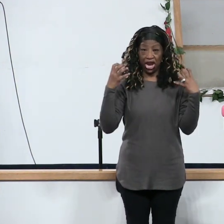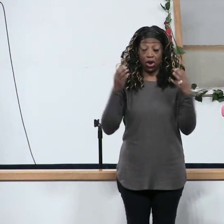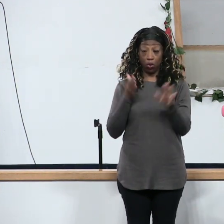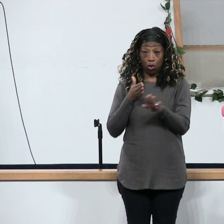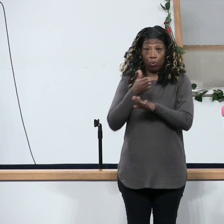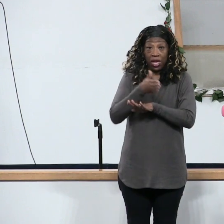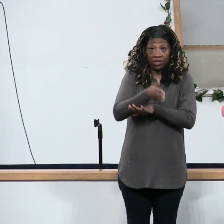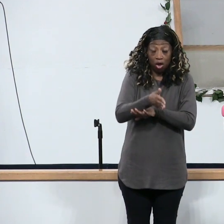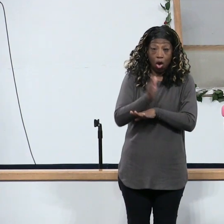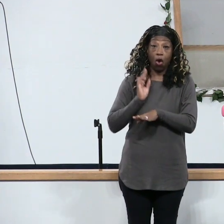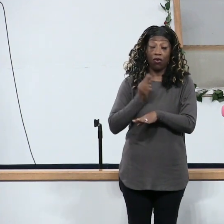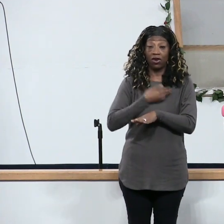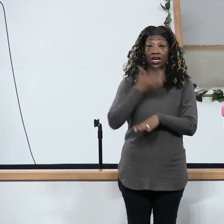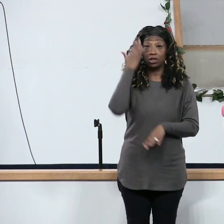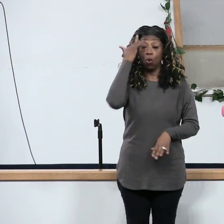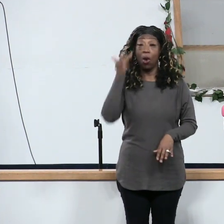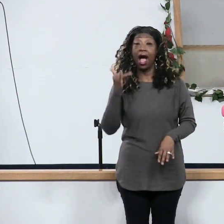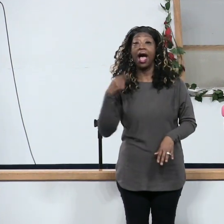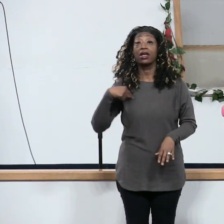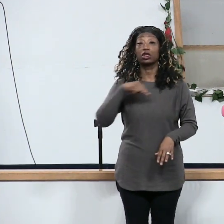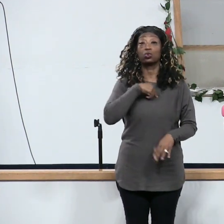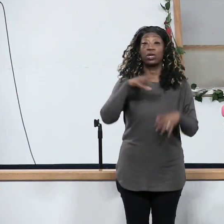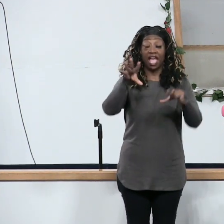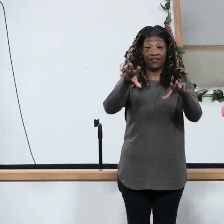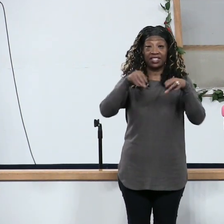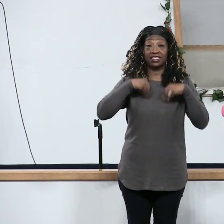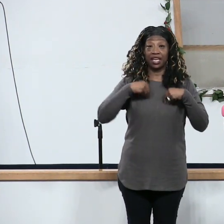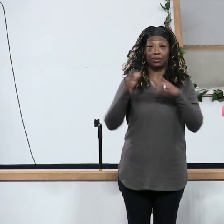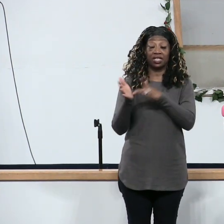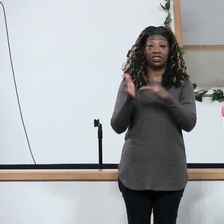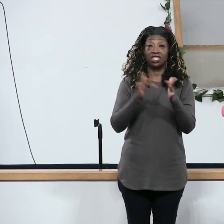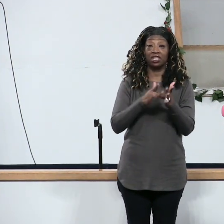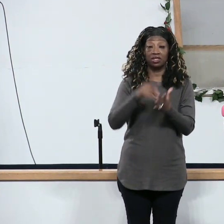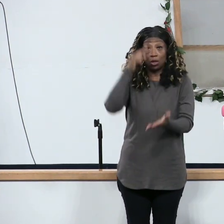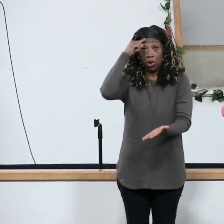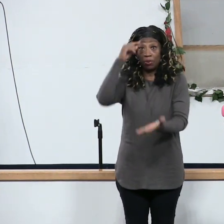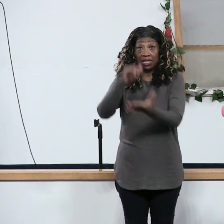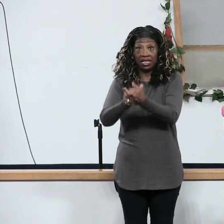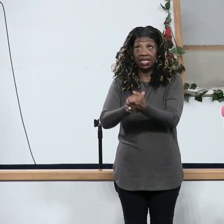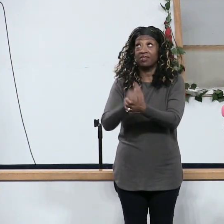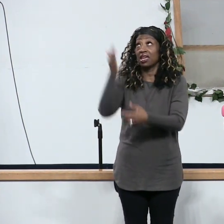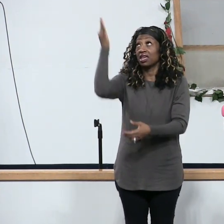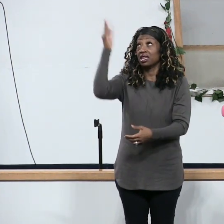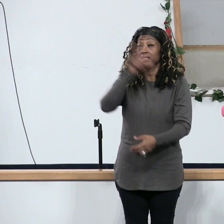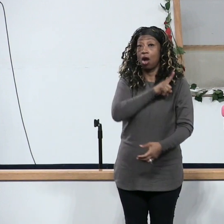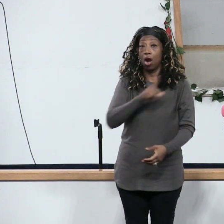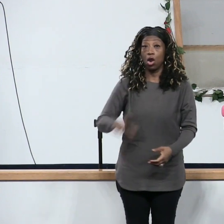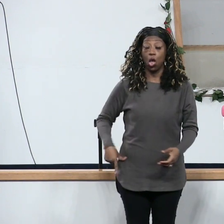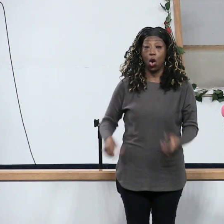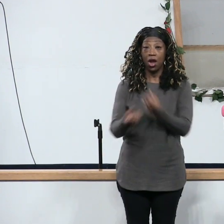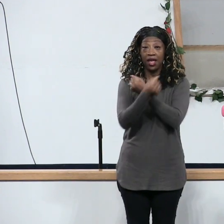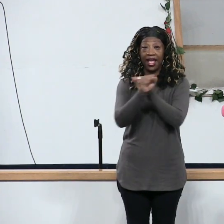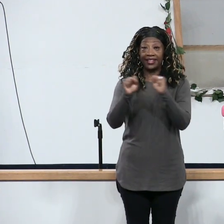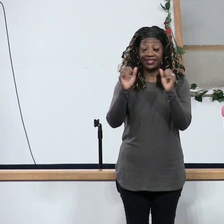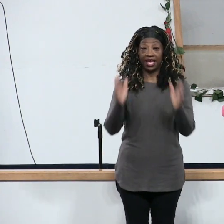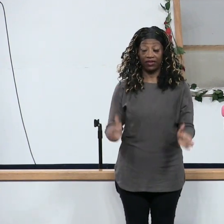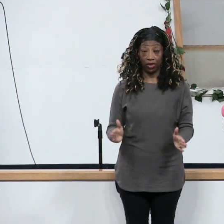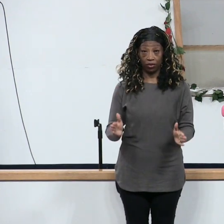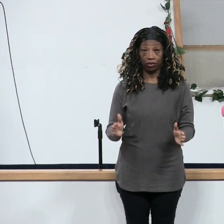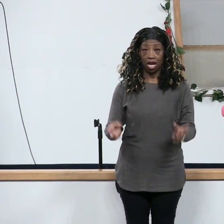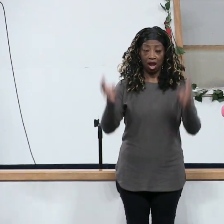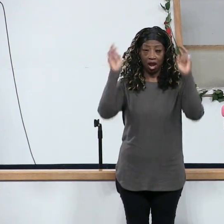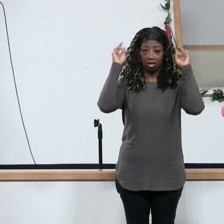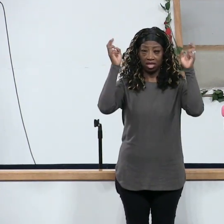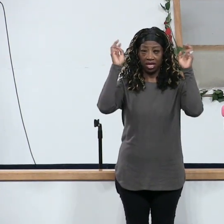we have accepted Jesus and believe that he is our Lord and Savior. In our text this